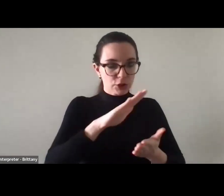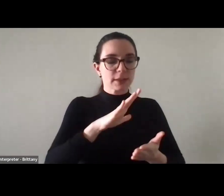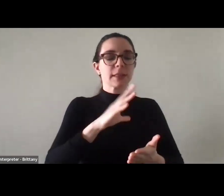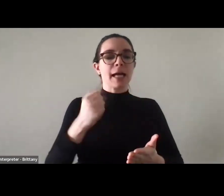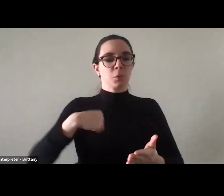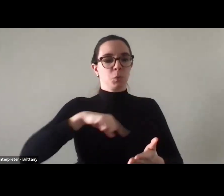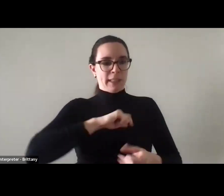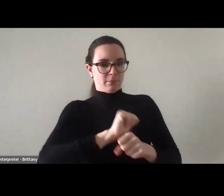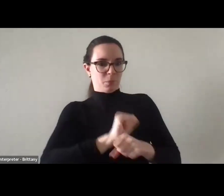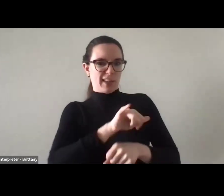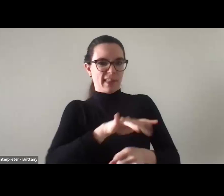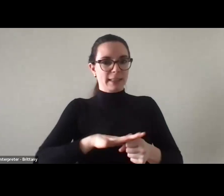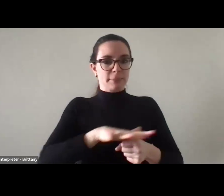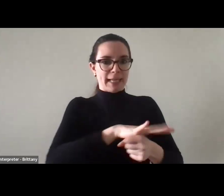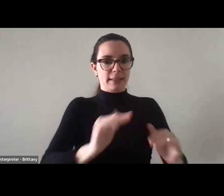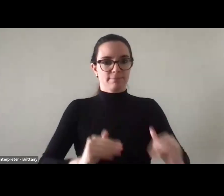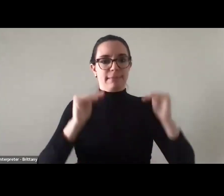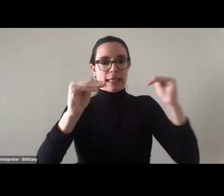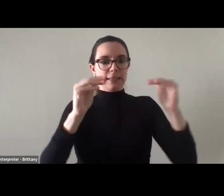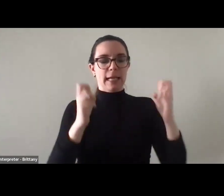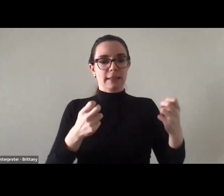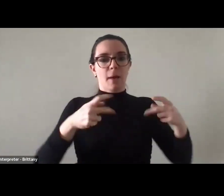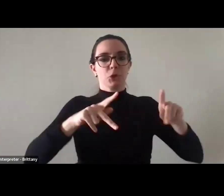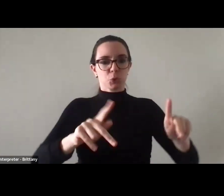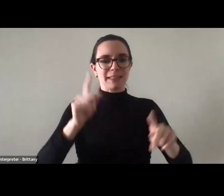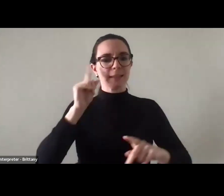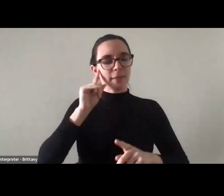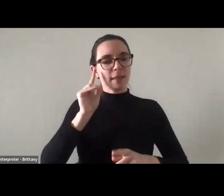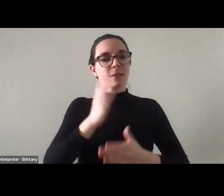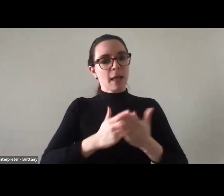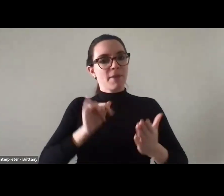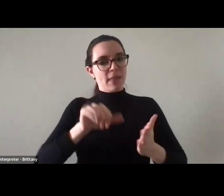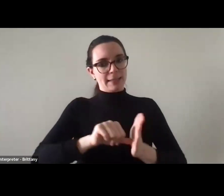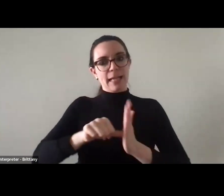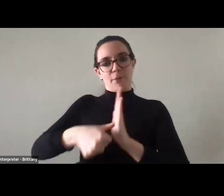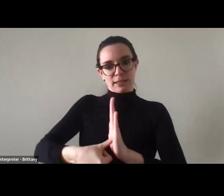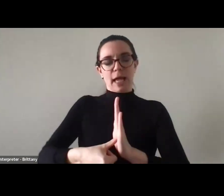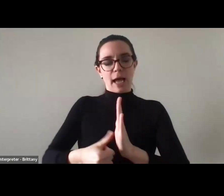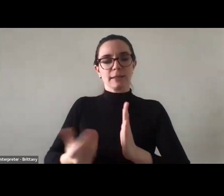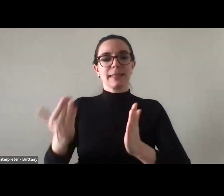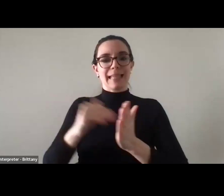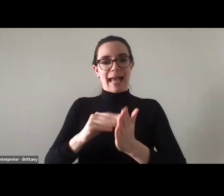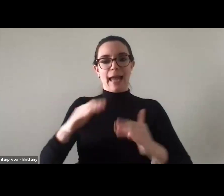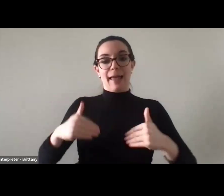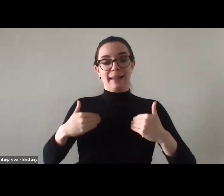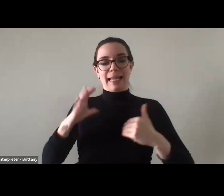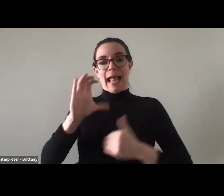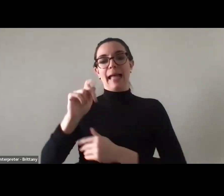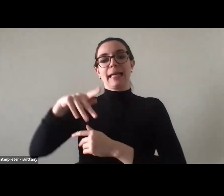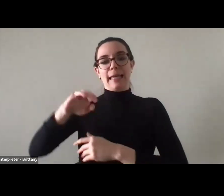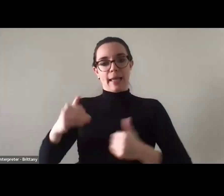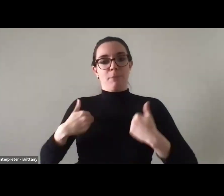work in that space that's enhanced opportunities, and I believe some of that is emphasized again at that capeyouth.org